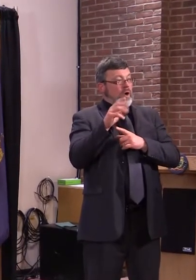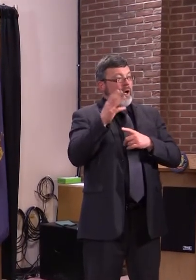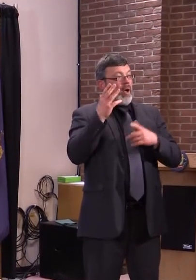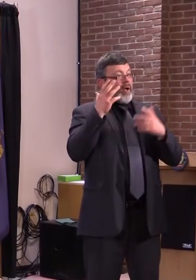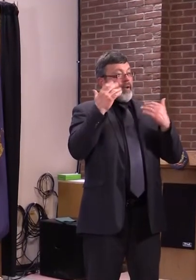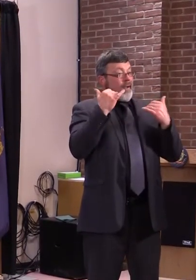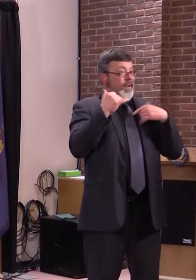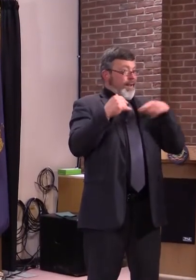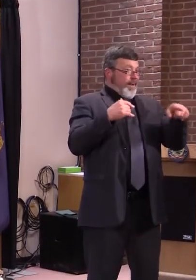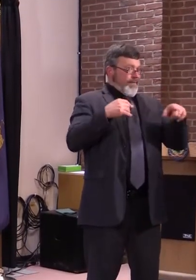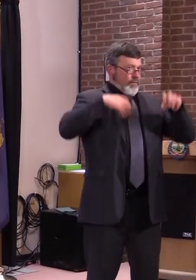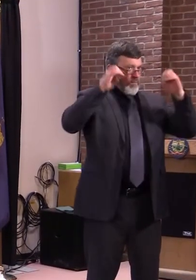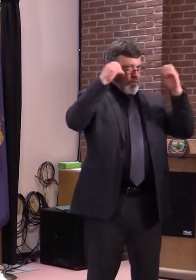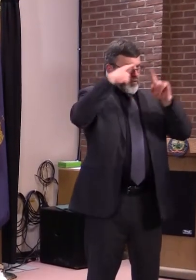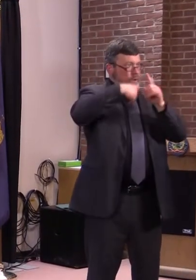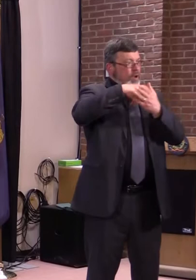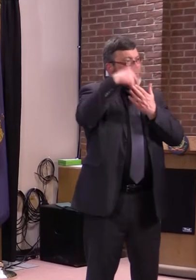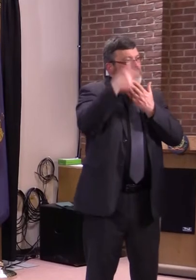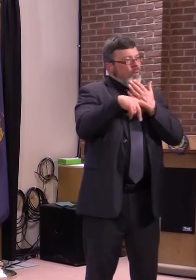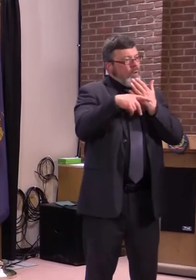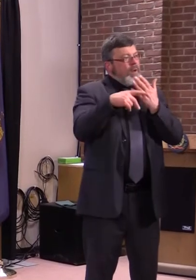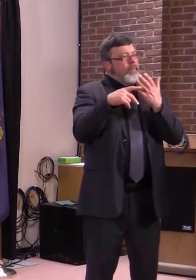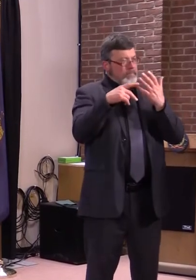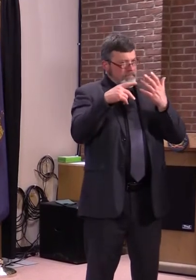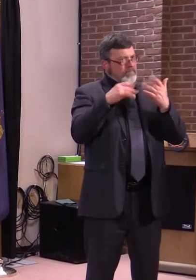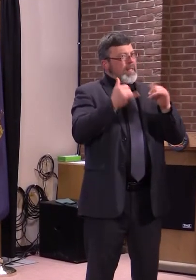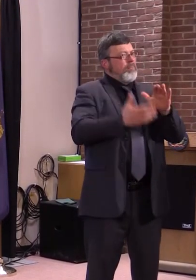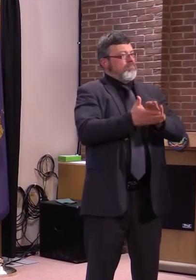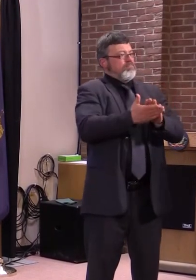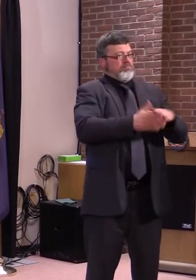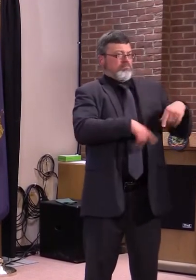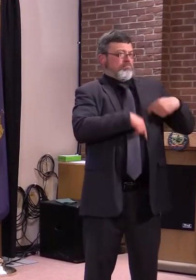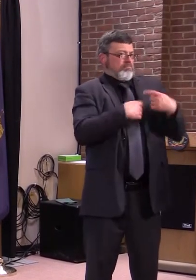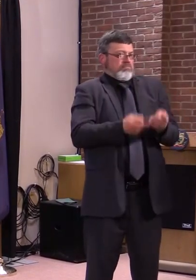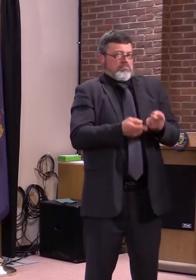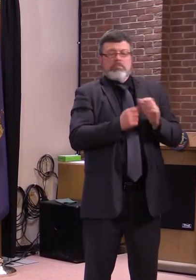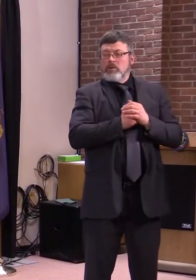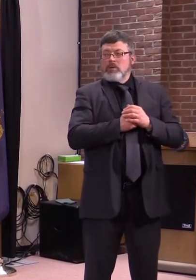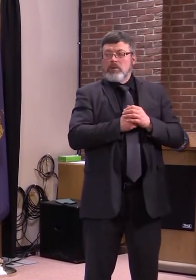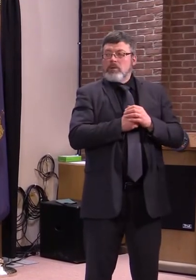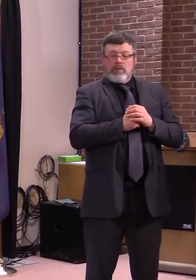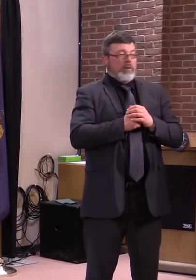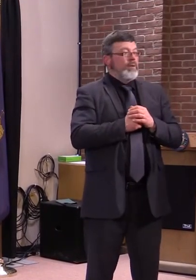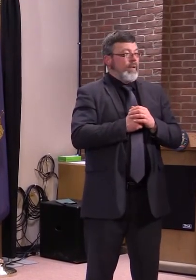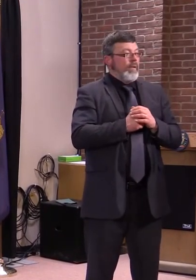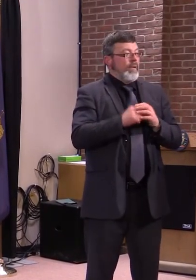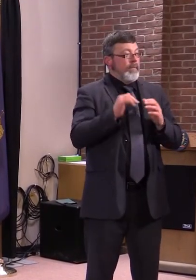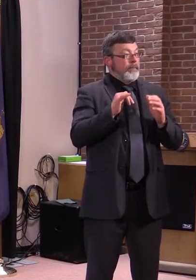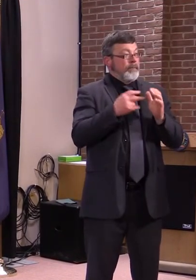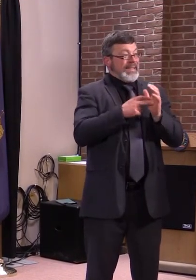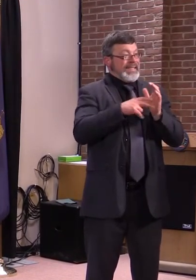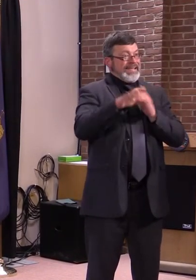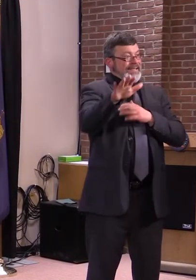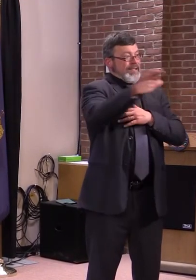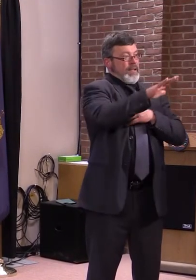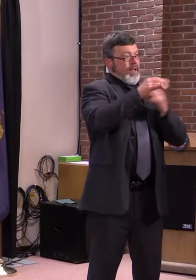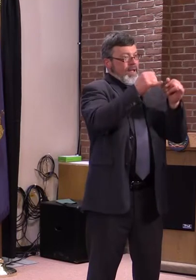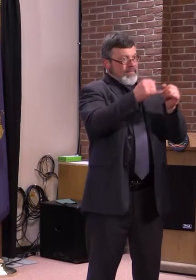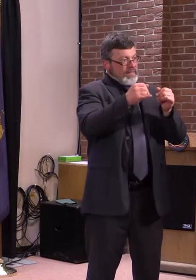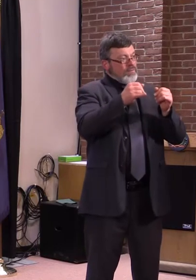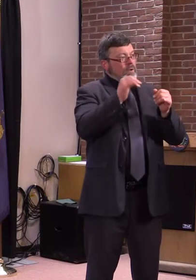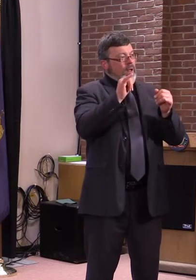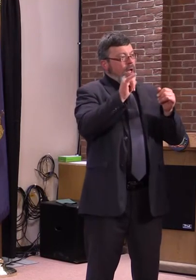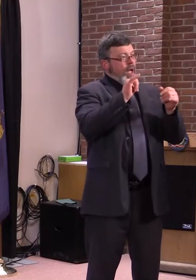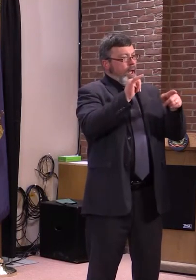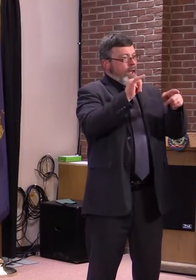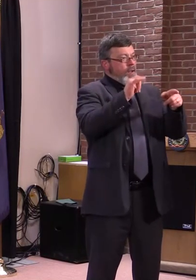housing assistance program up and going, which will allow us to work with individuals to transition from GA to